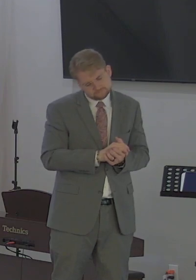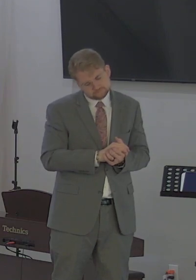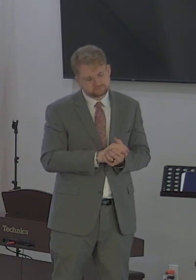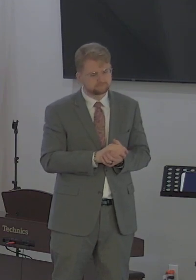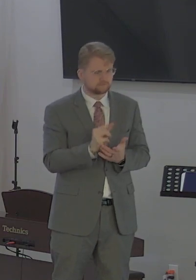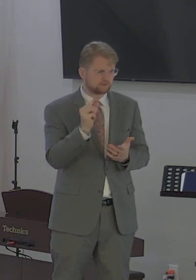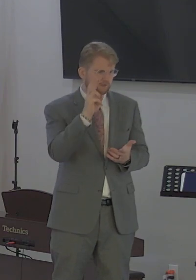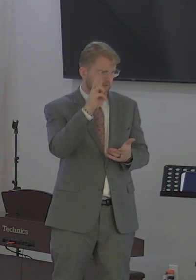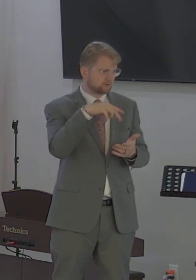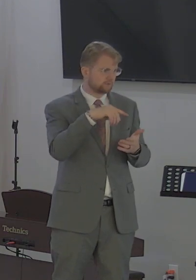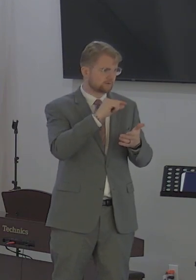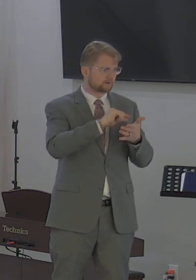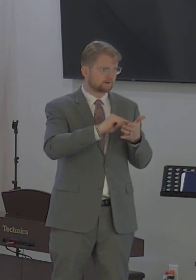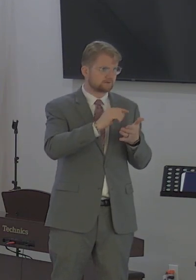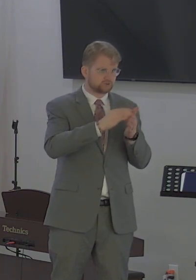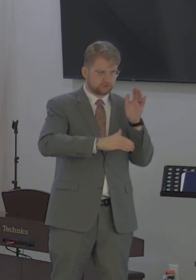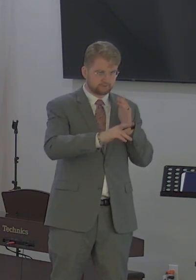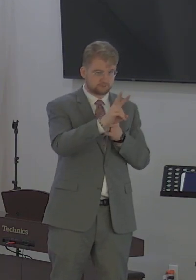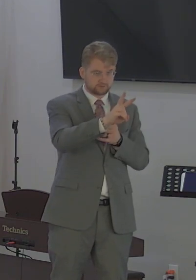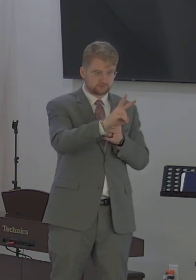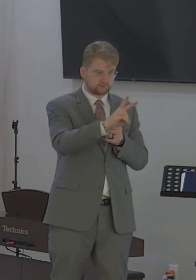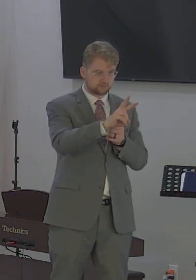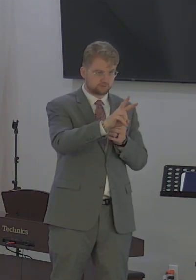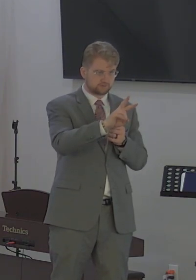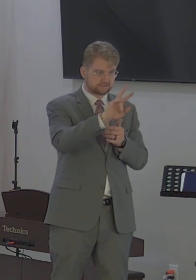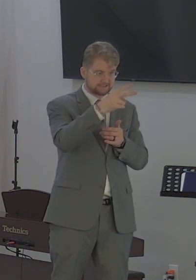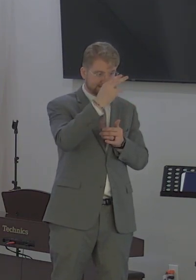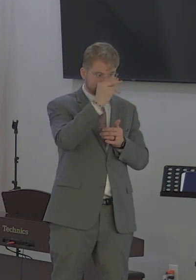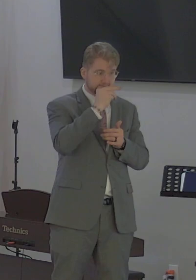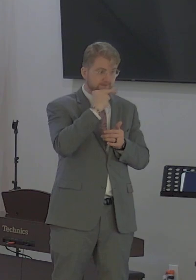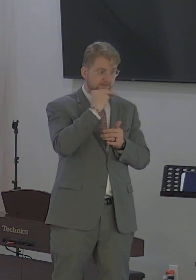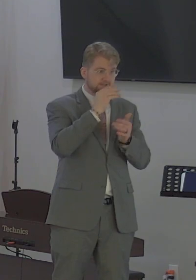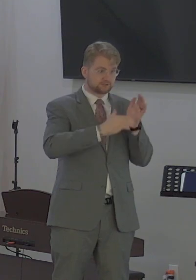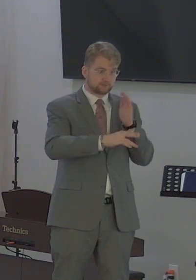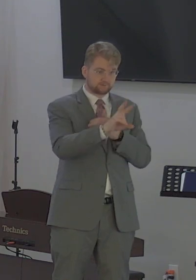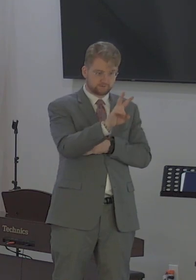Look at chapter 2. 2 Timothy chapter 2.